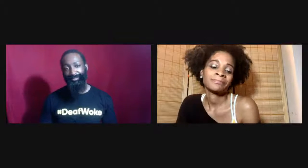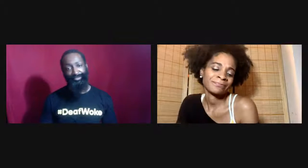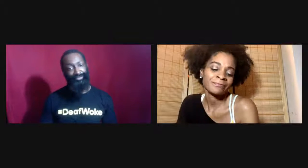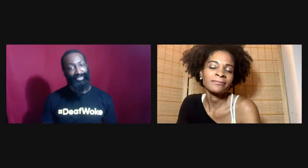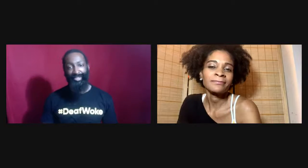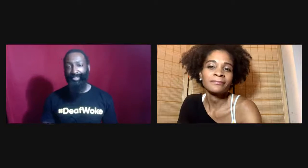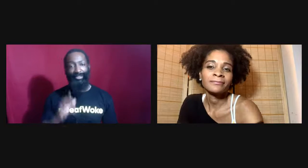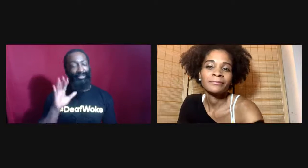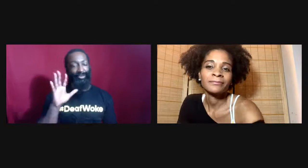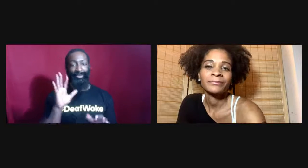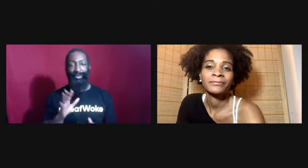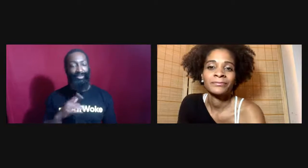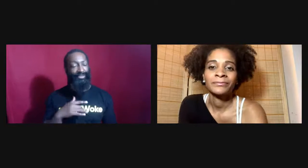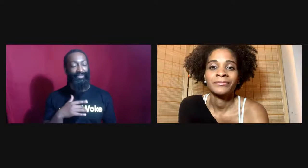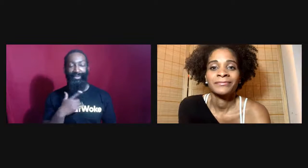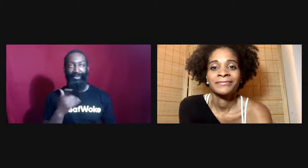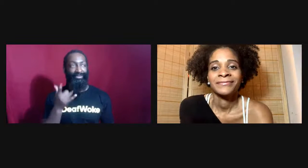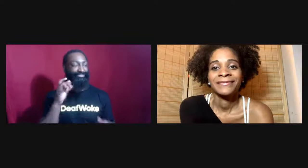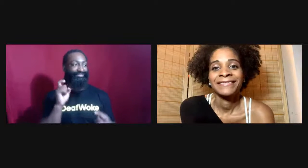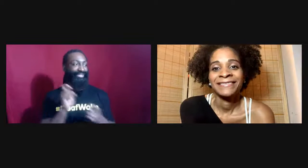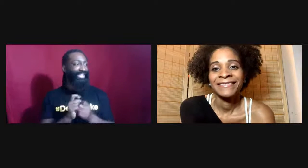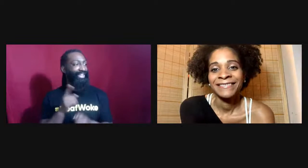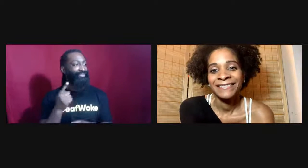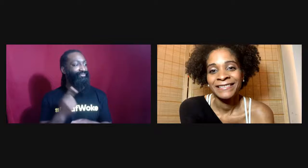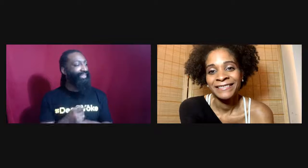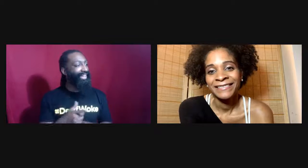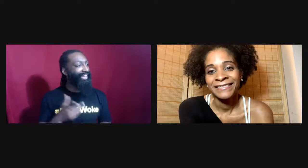You know, I think that's what a good role model is.